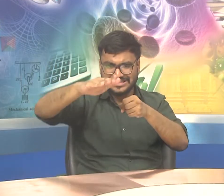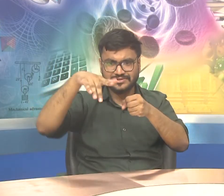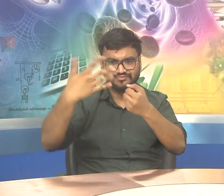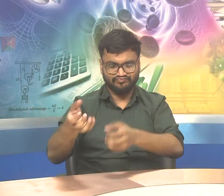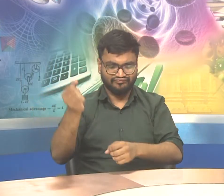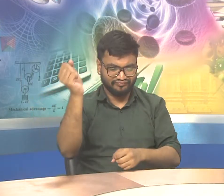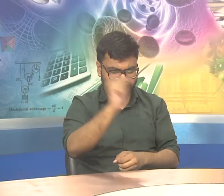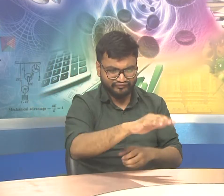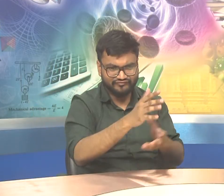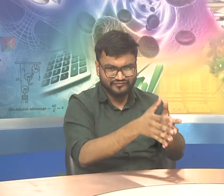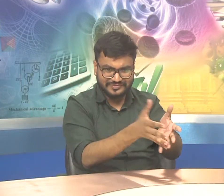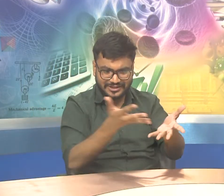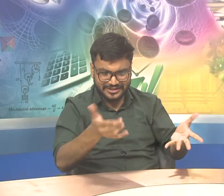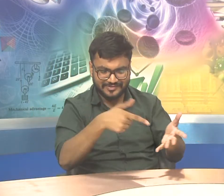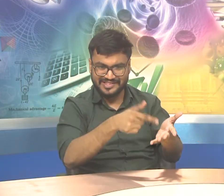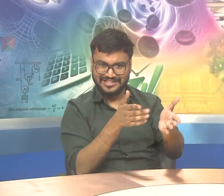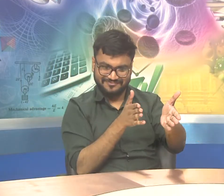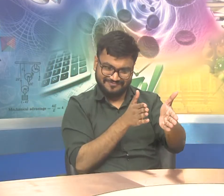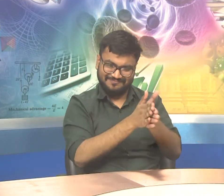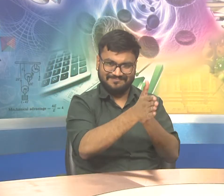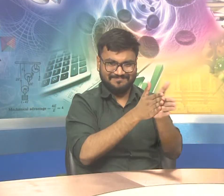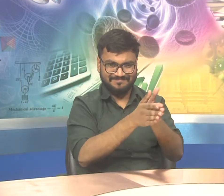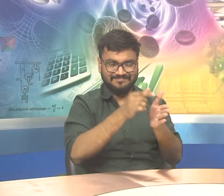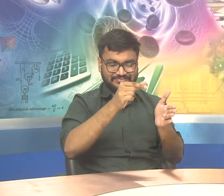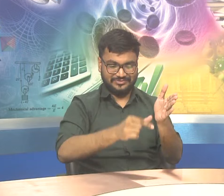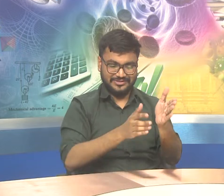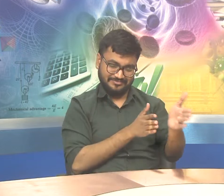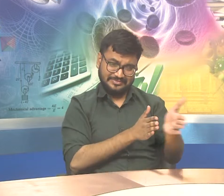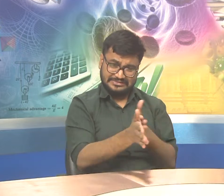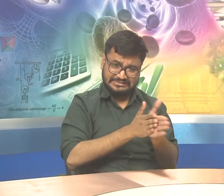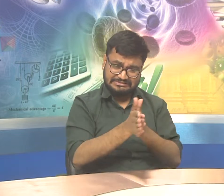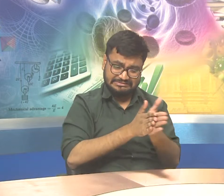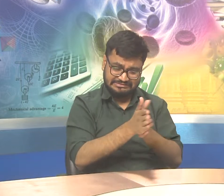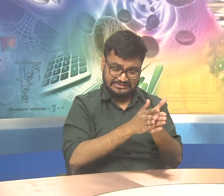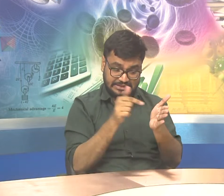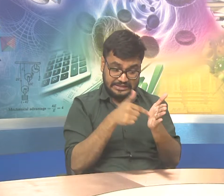So these work which are against the frictions